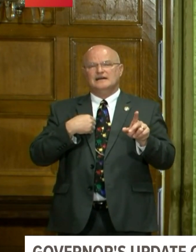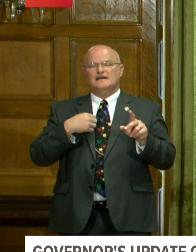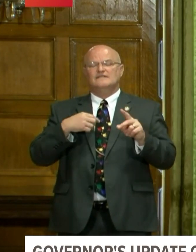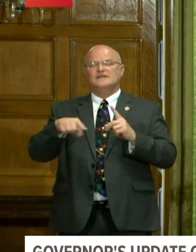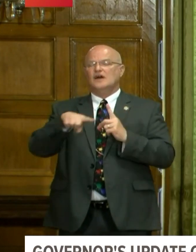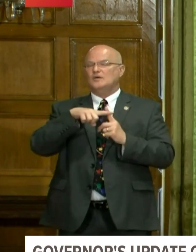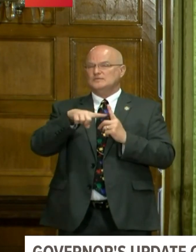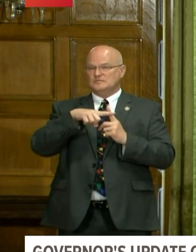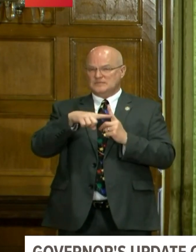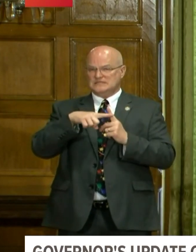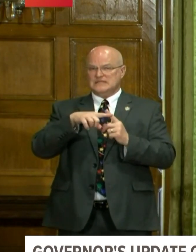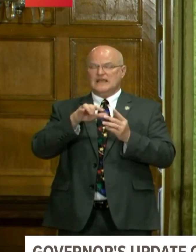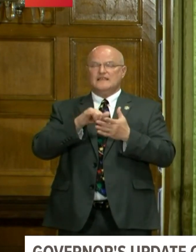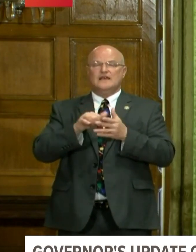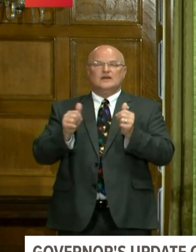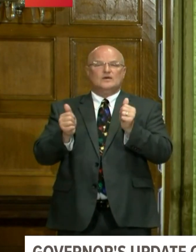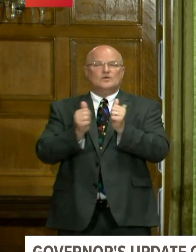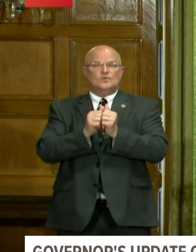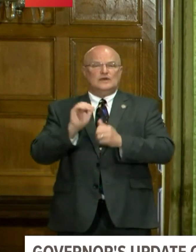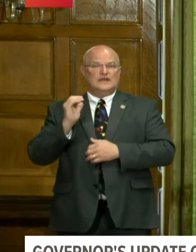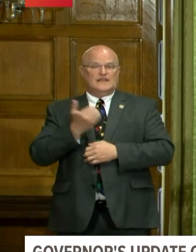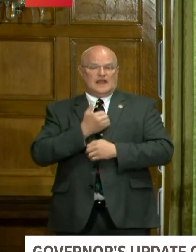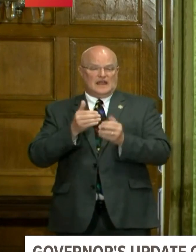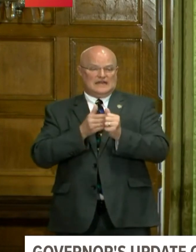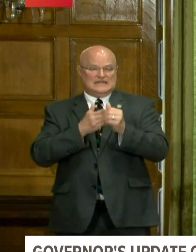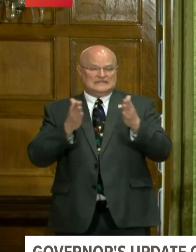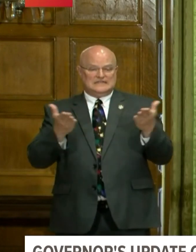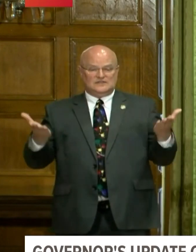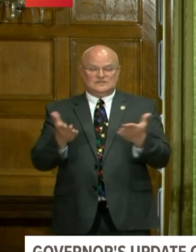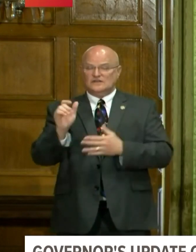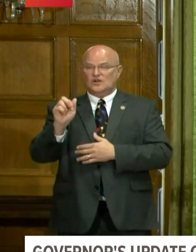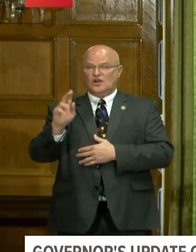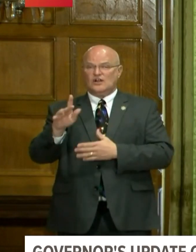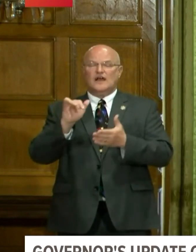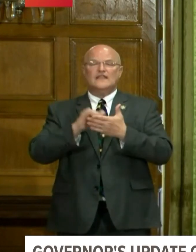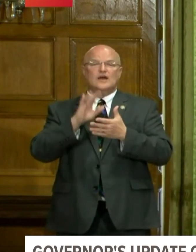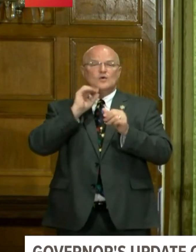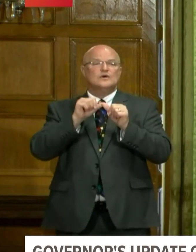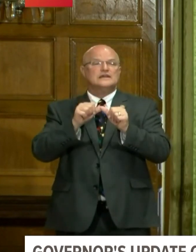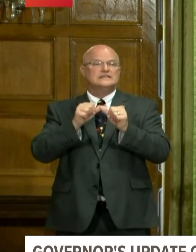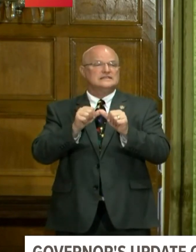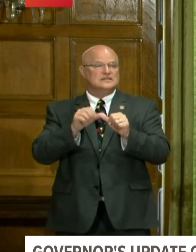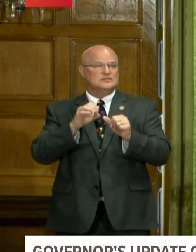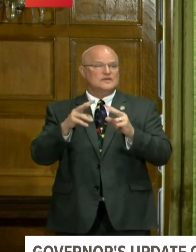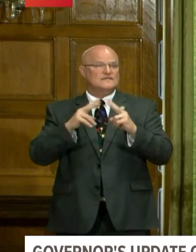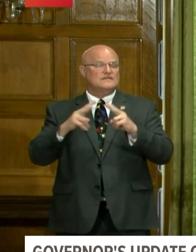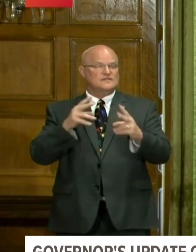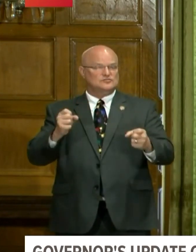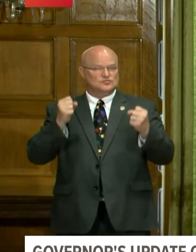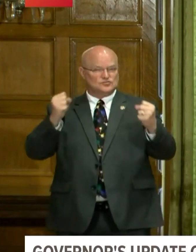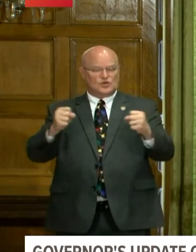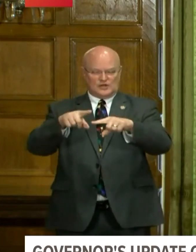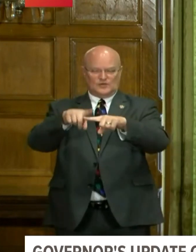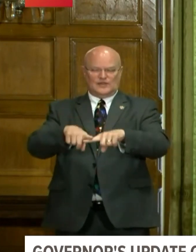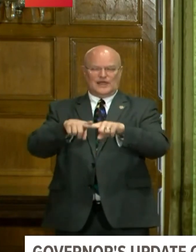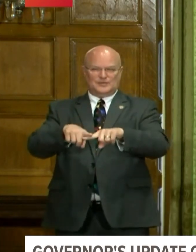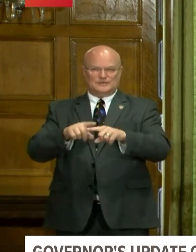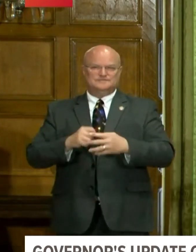very optimistic that with our leaders here in Arkansas that it will continue to be very, very strong and